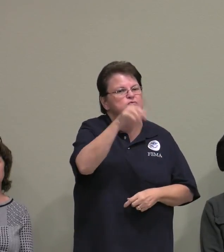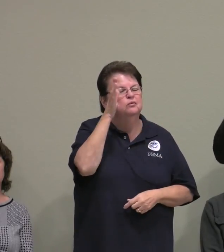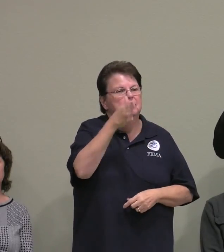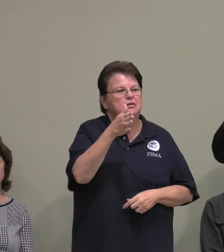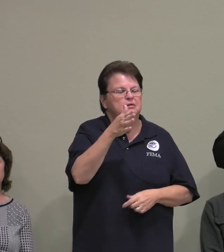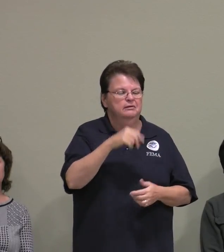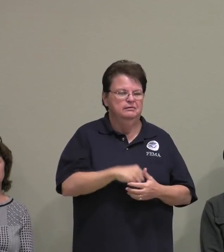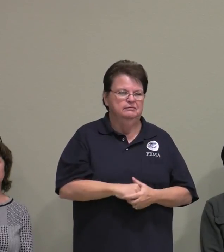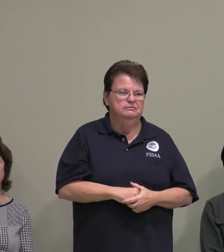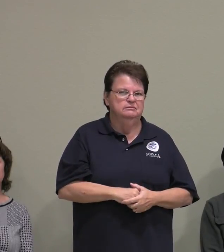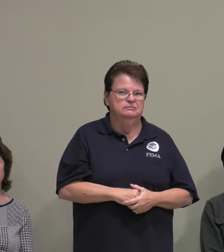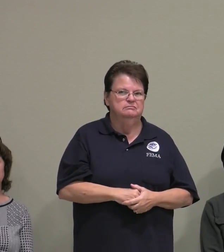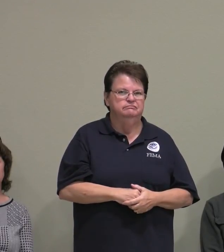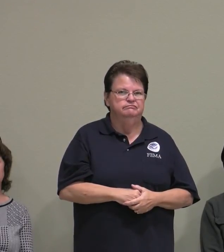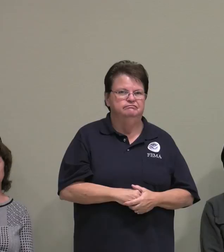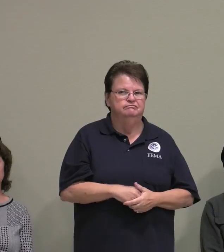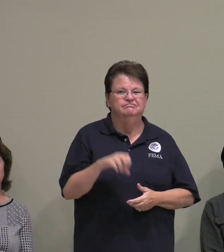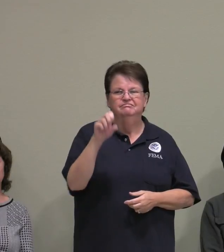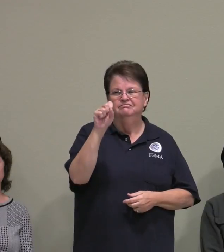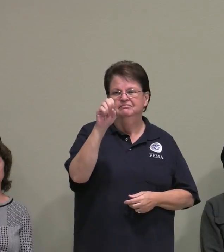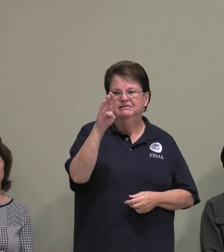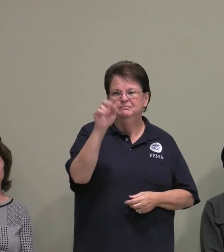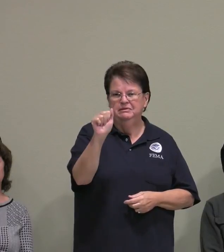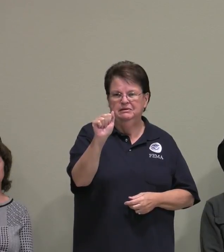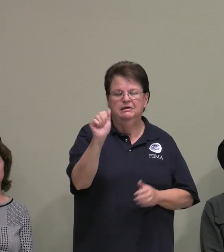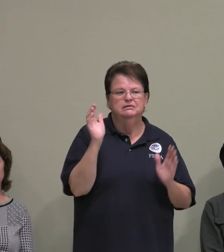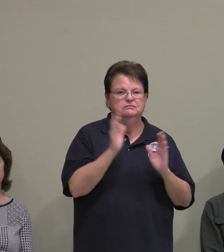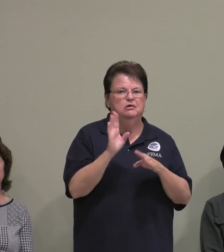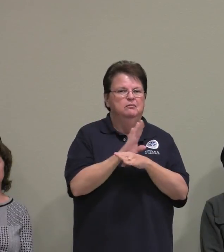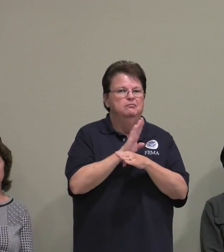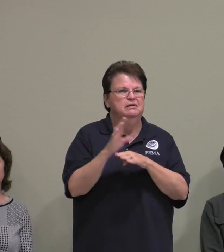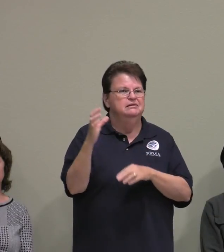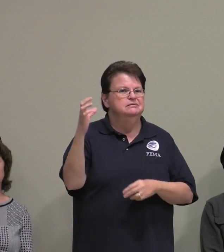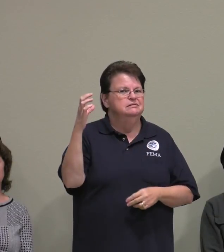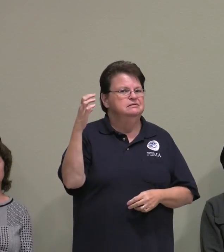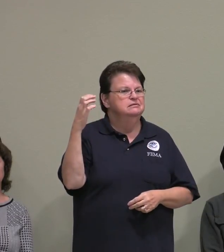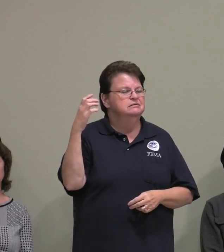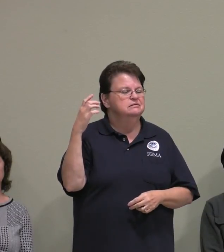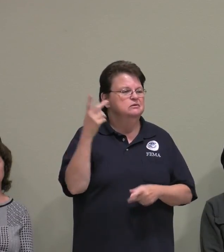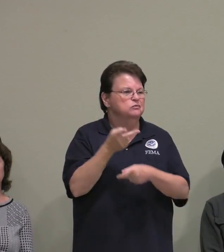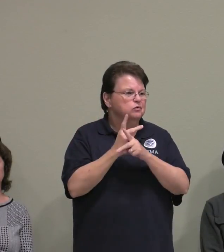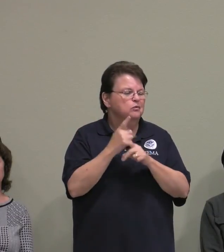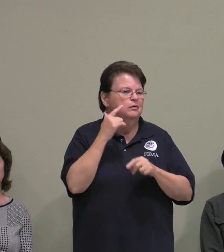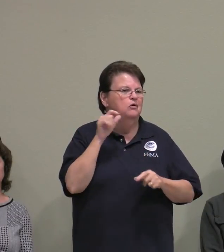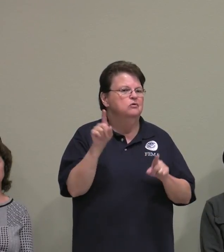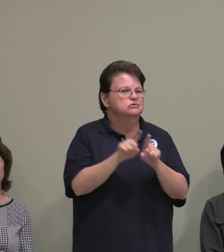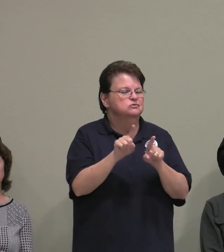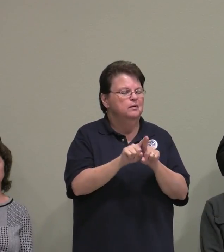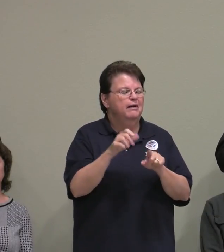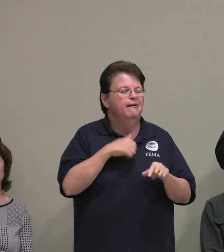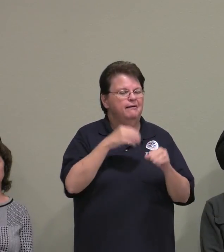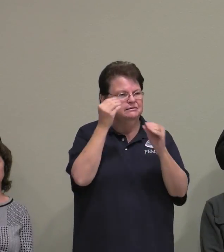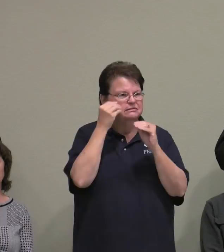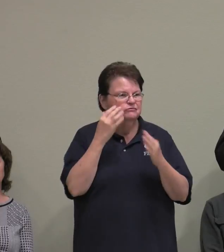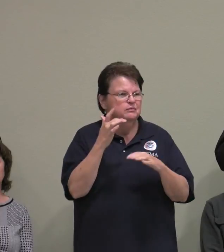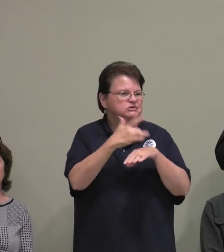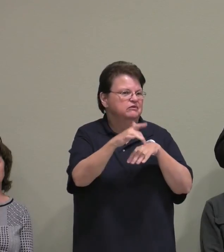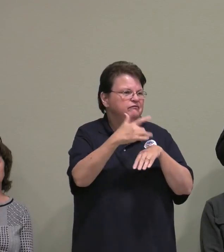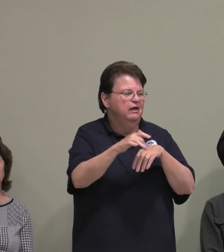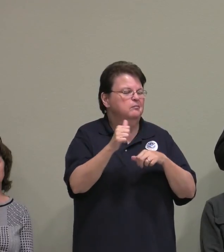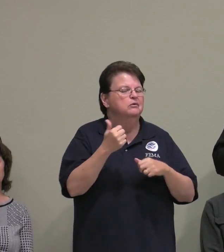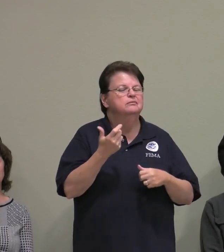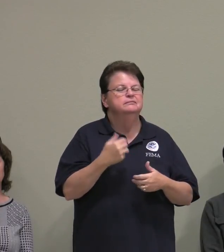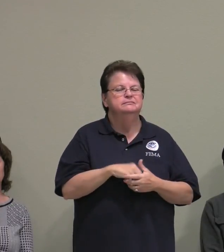There's even the Small Business Loan Association also has resources available to people. So sign up with FEMA